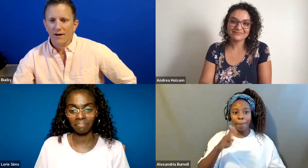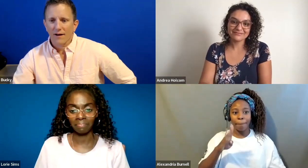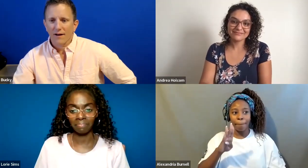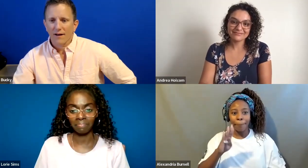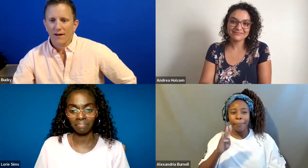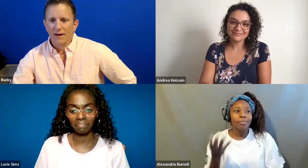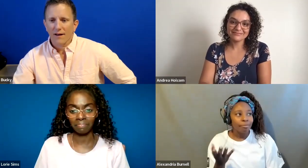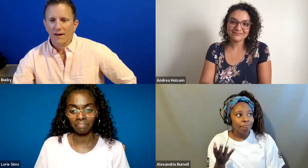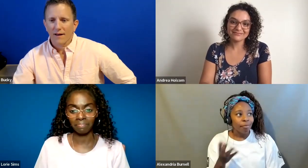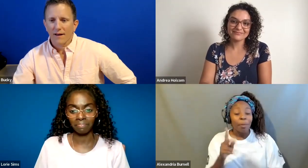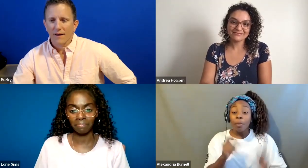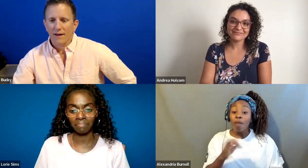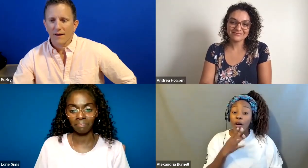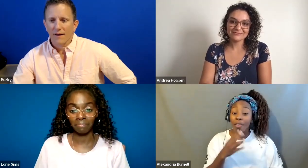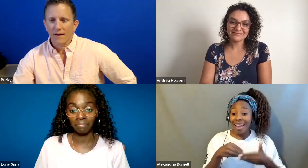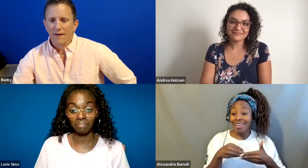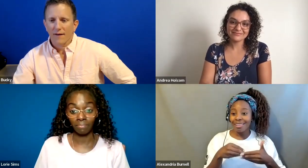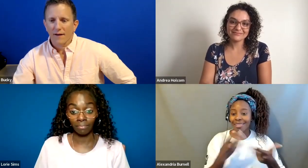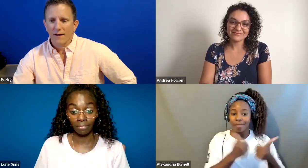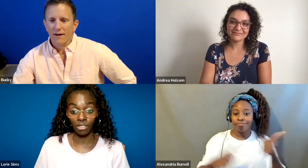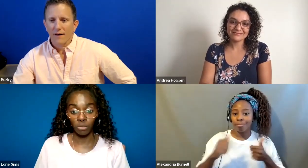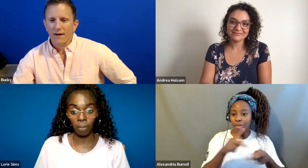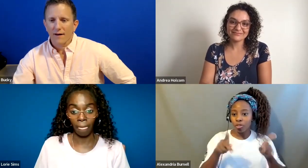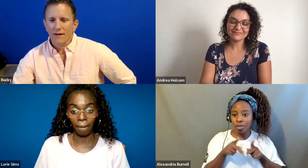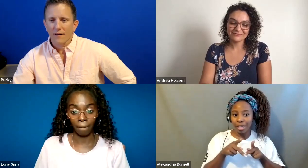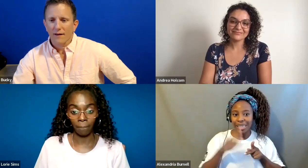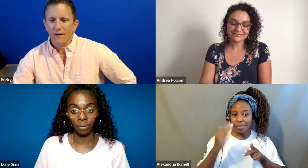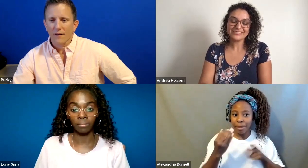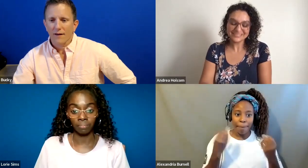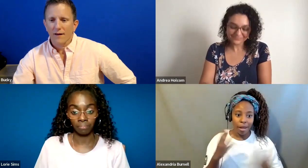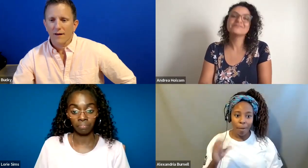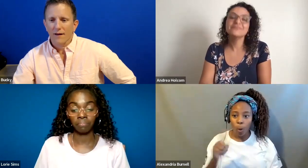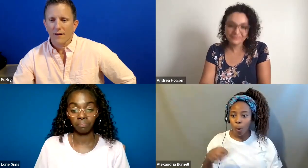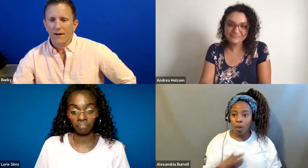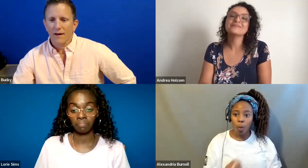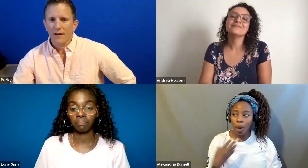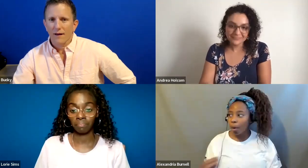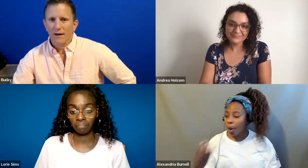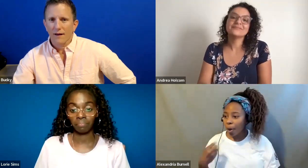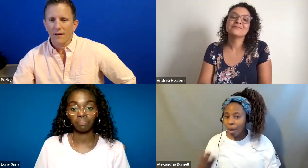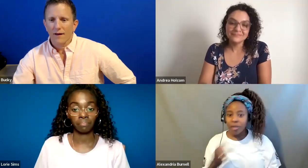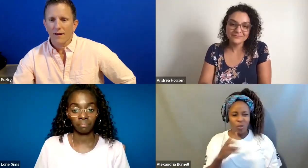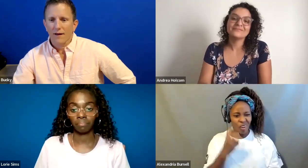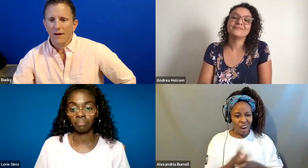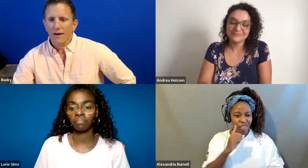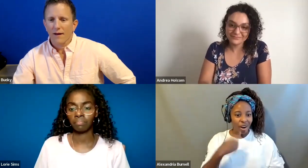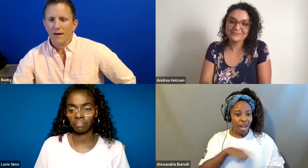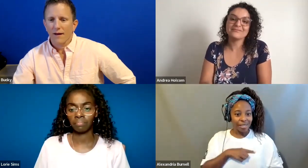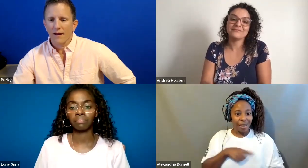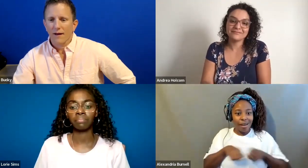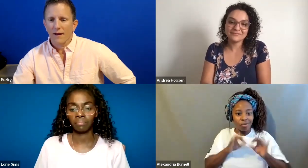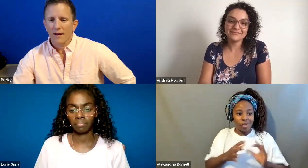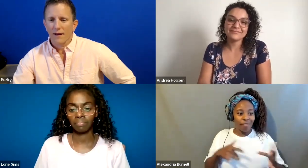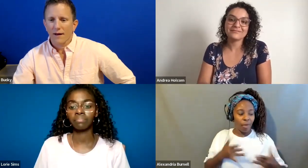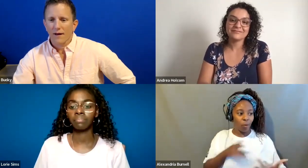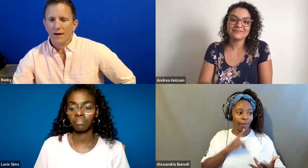but to have the people there, people of color that are in management positions in the company. If everyone in the company is